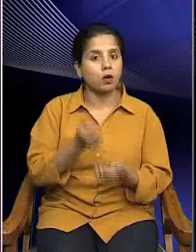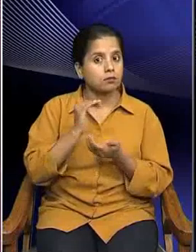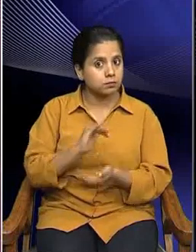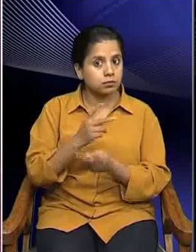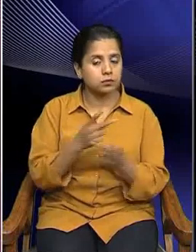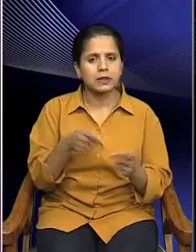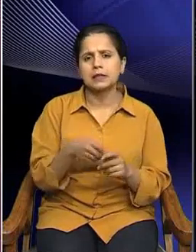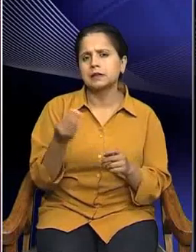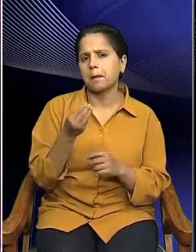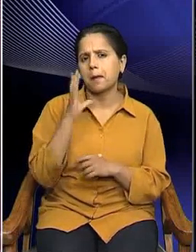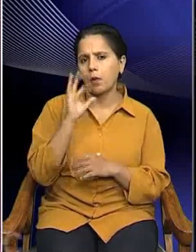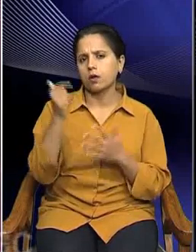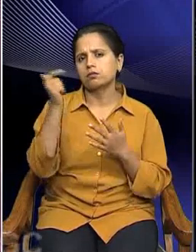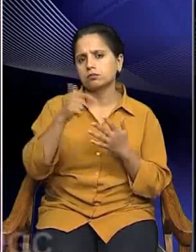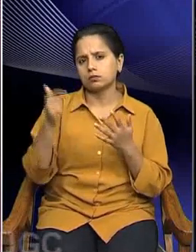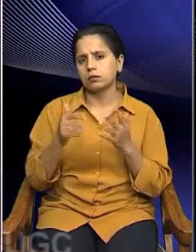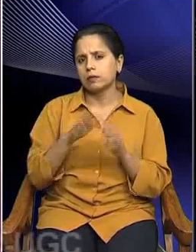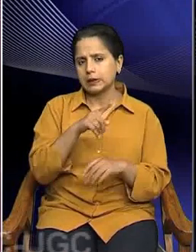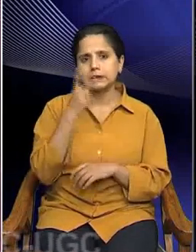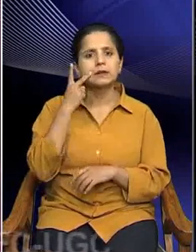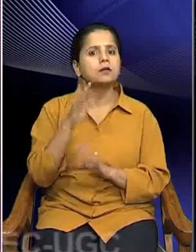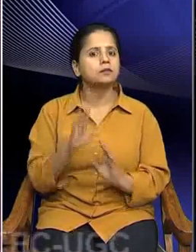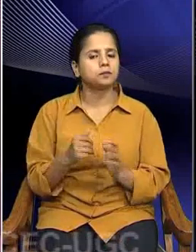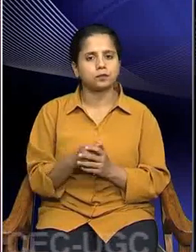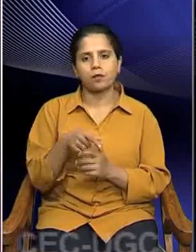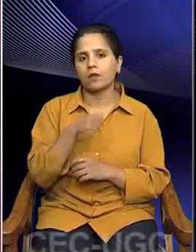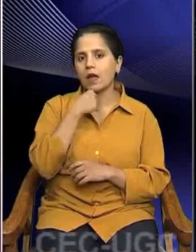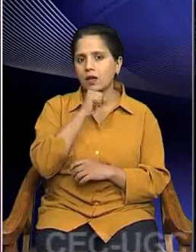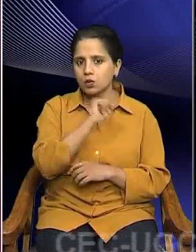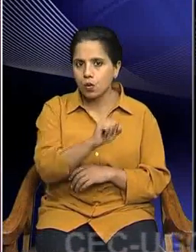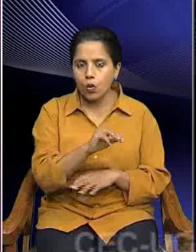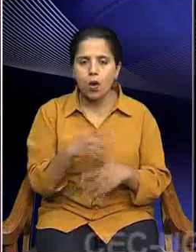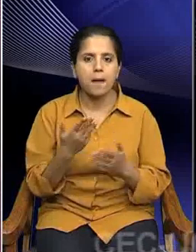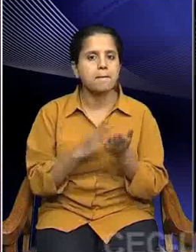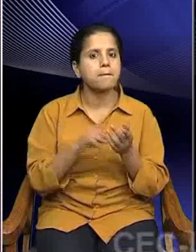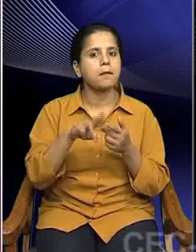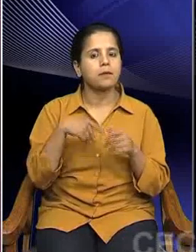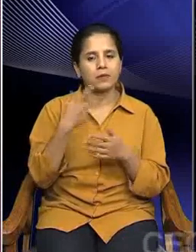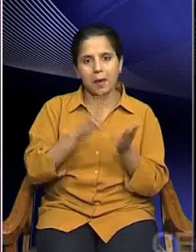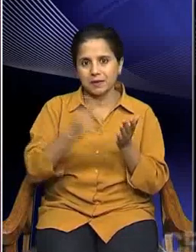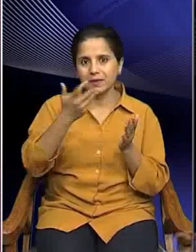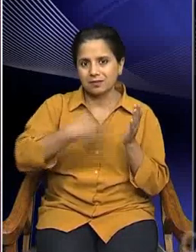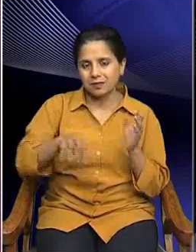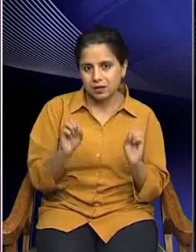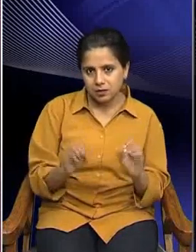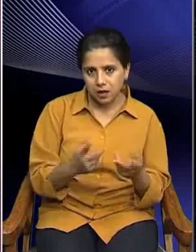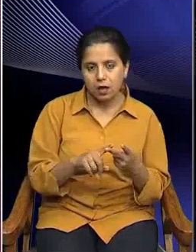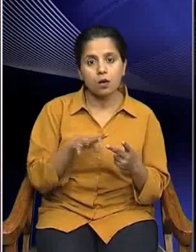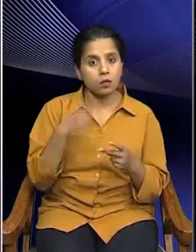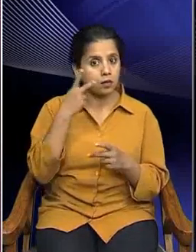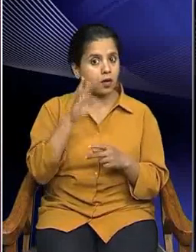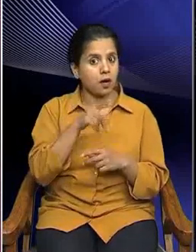some of the important factors which matter. The age at onset of menarche, then of course it is very much influenced by